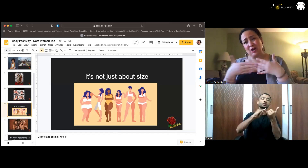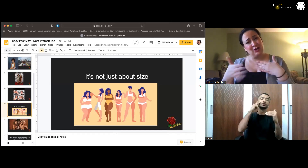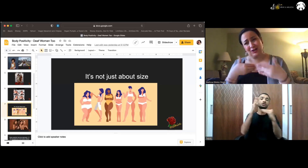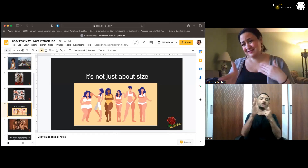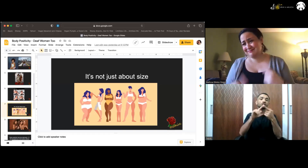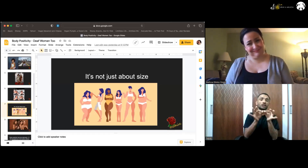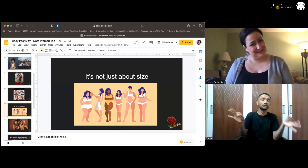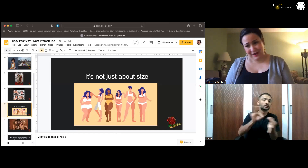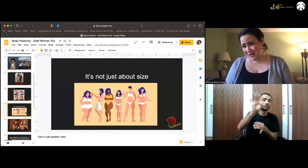So